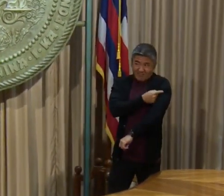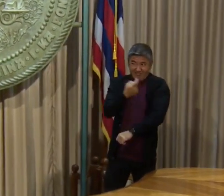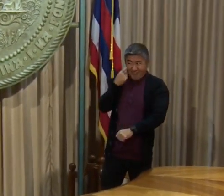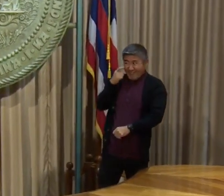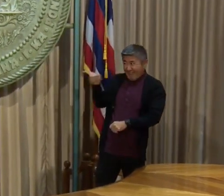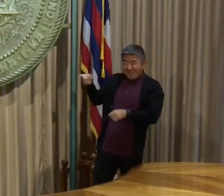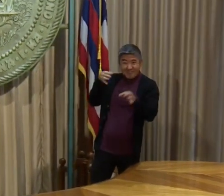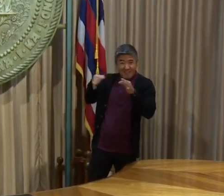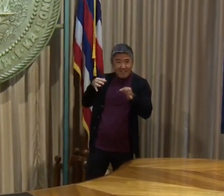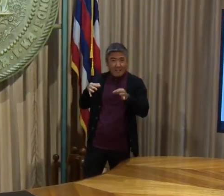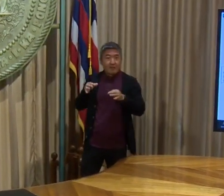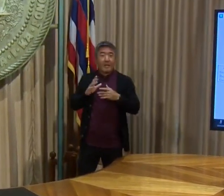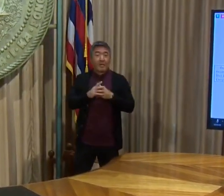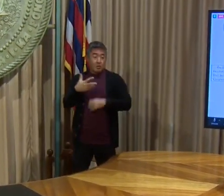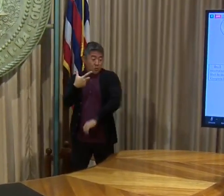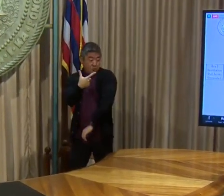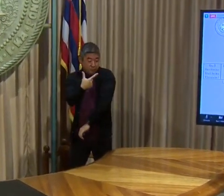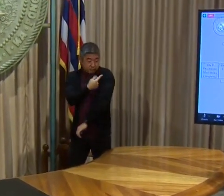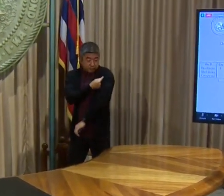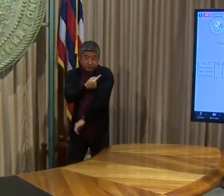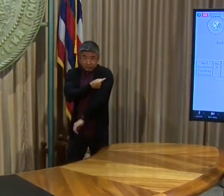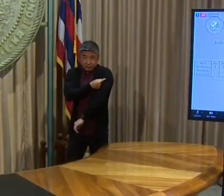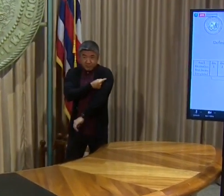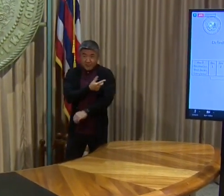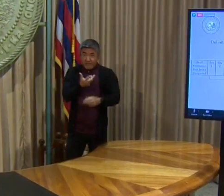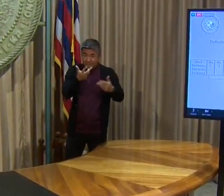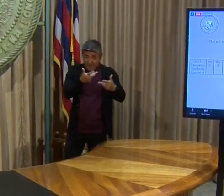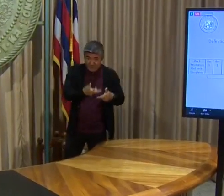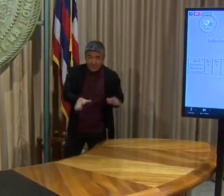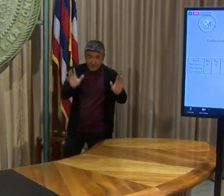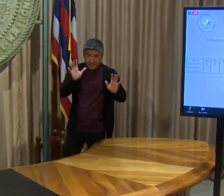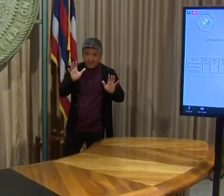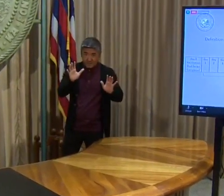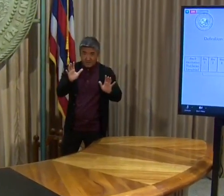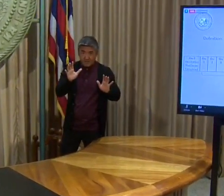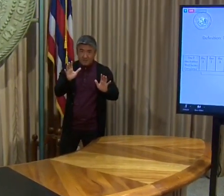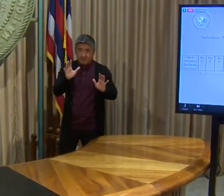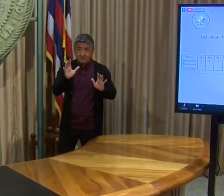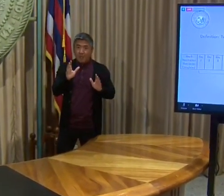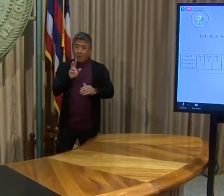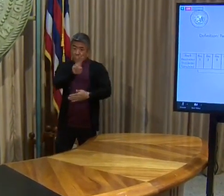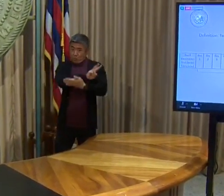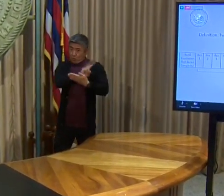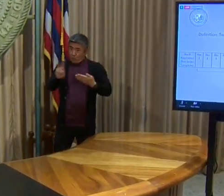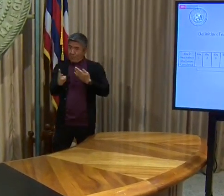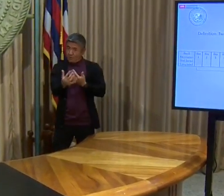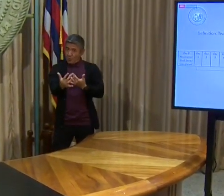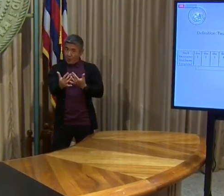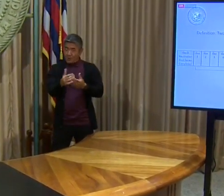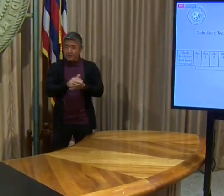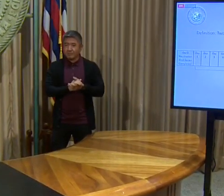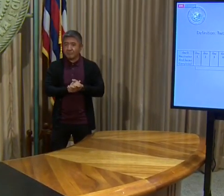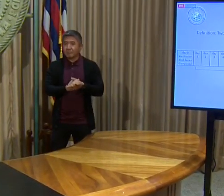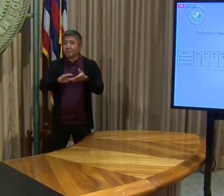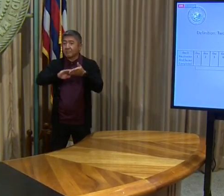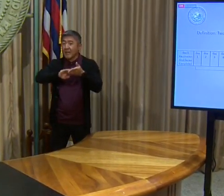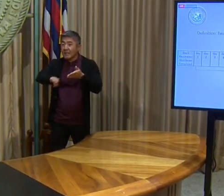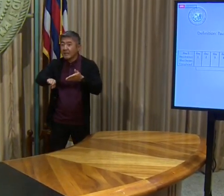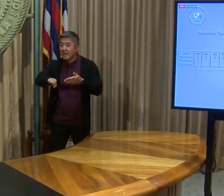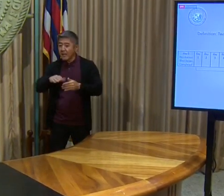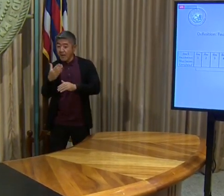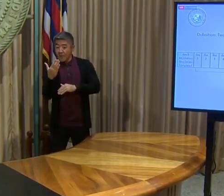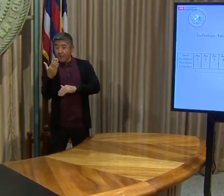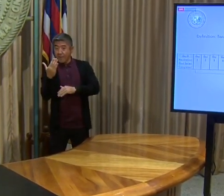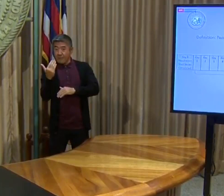mentioned is two weeks after receiving the last recommended vaccine dose. The exception will be granted on the 15th day